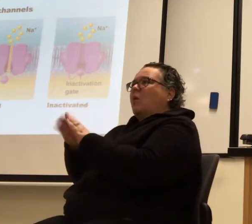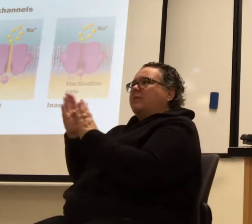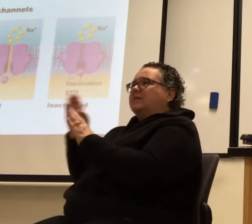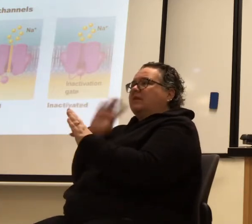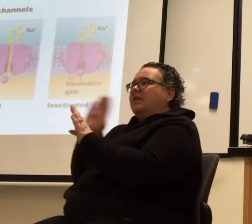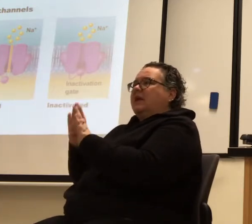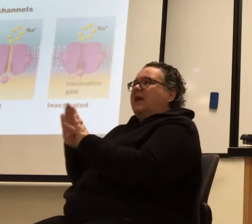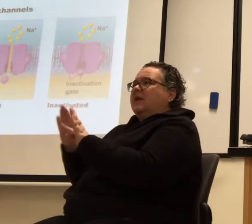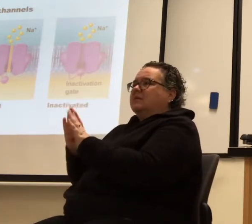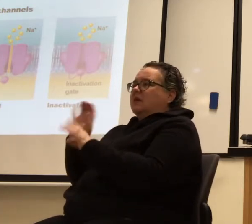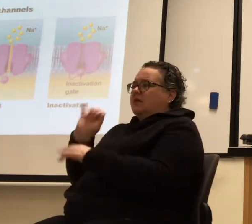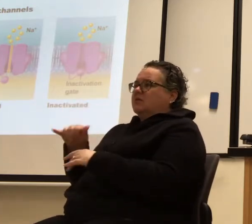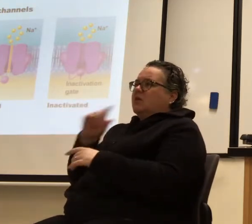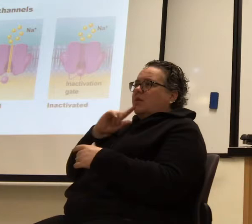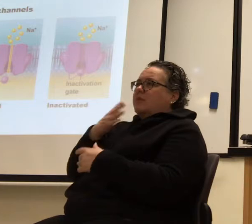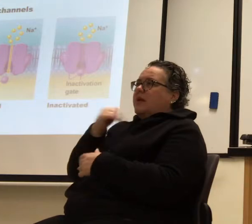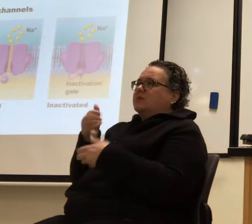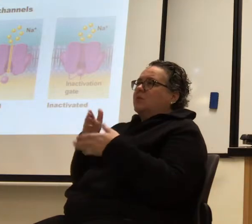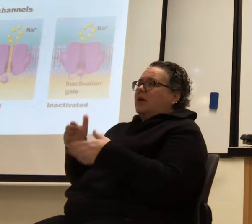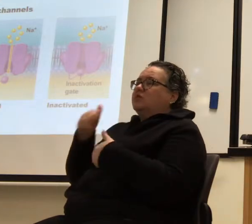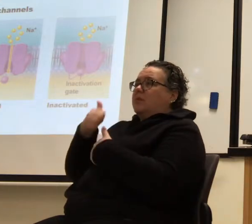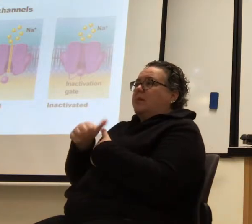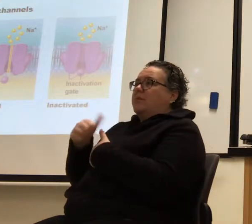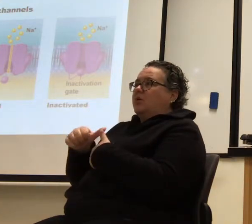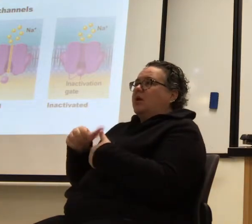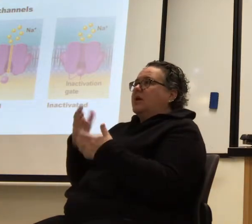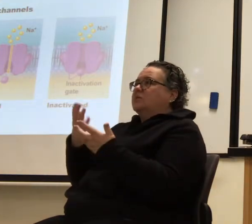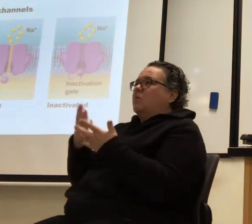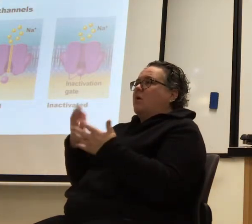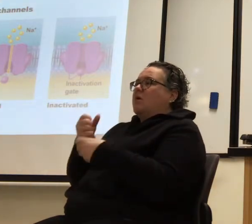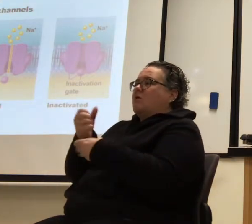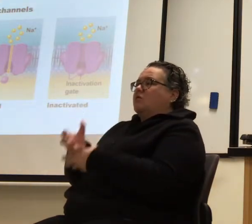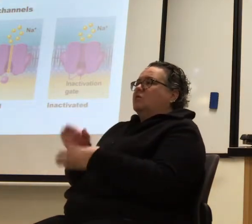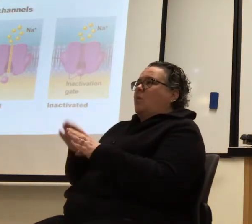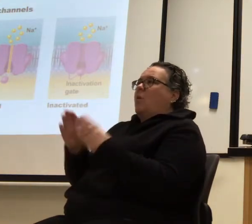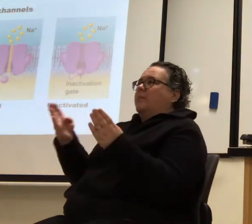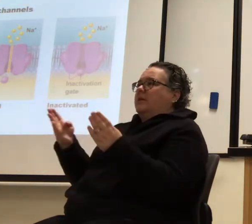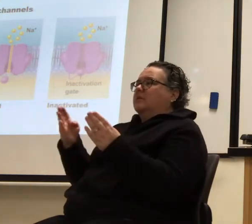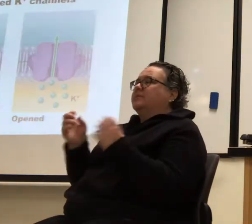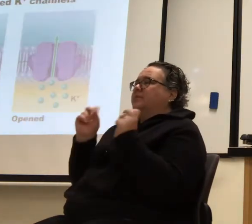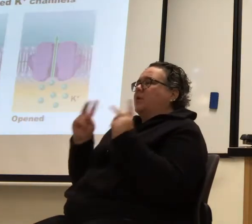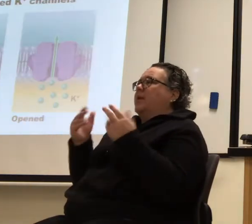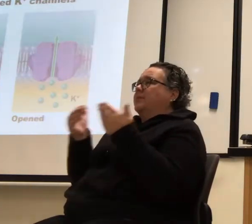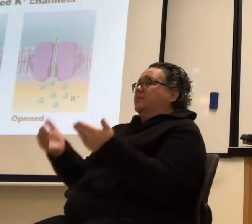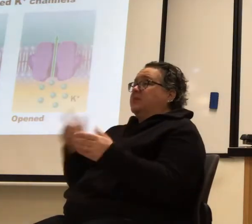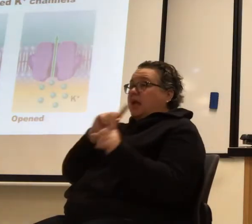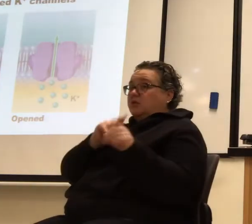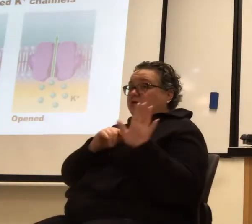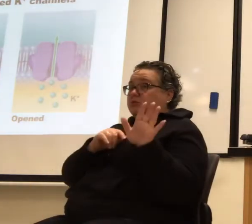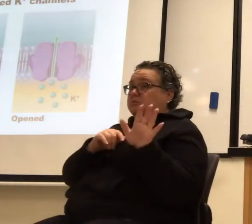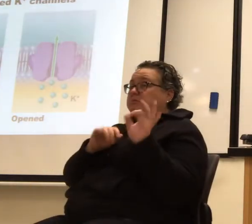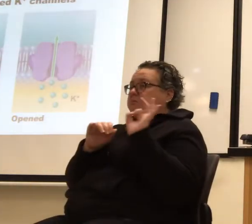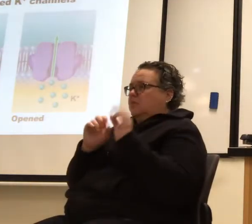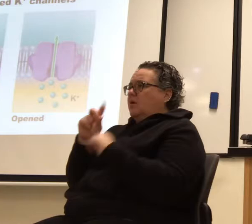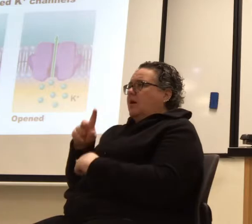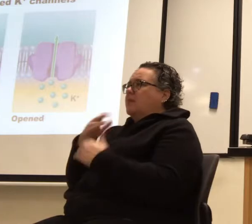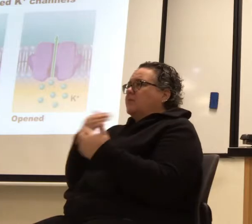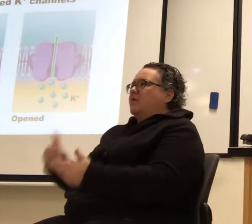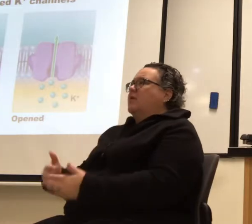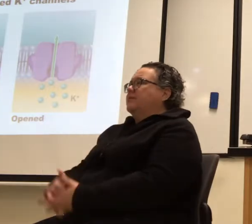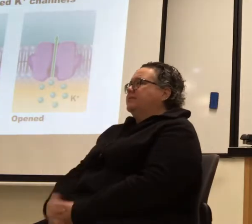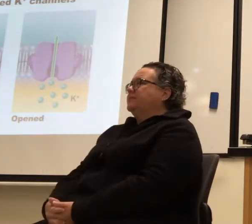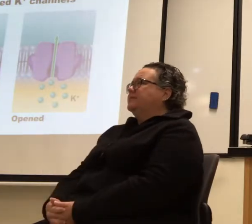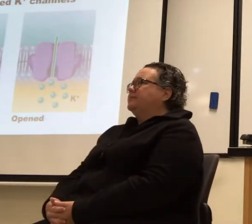the best answer for that question. So does that answer your question? Yeah. Okay, all right, let's move on. Next